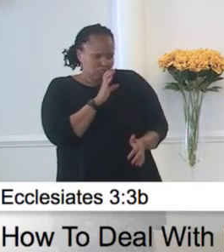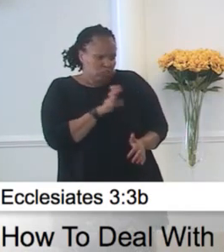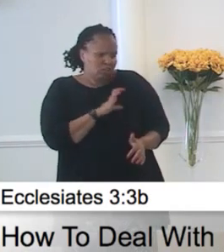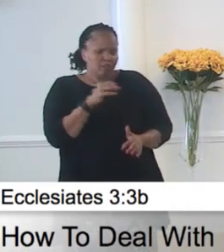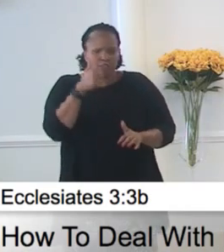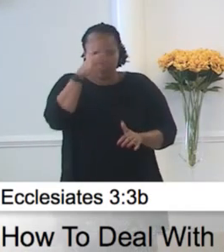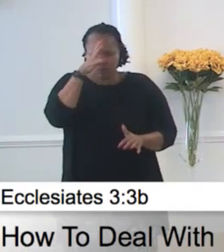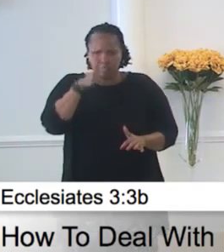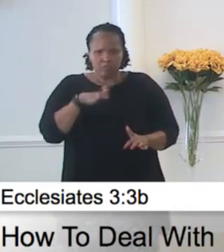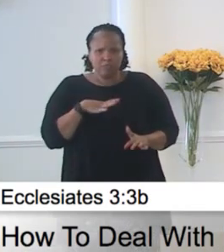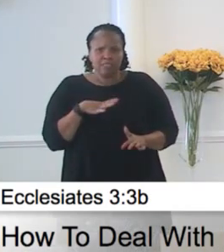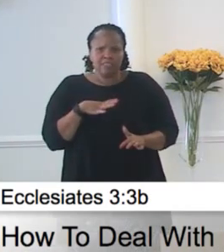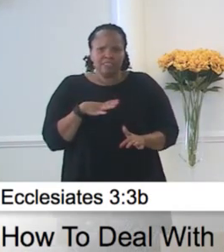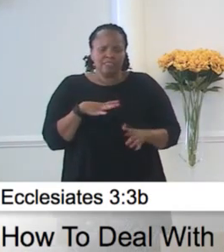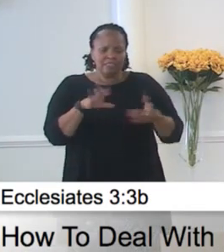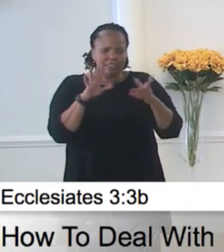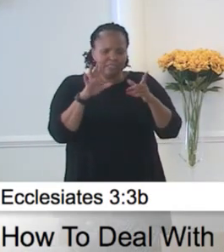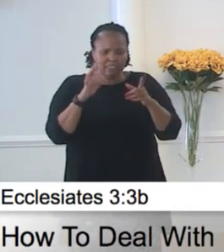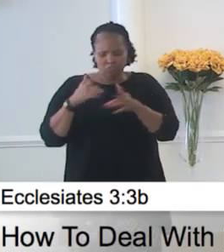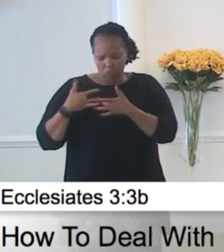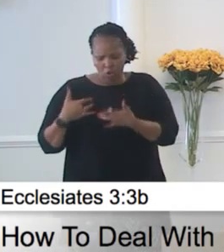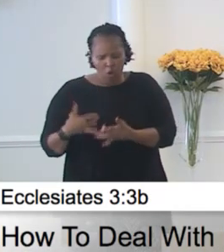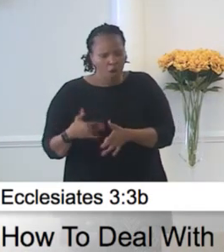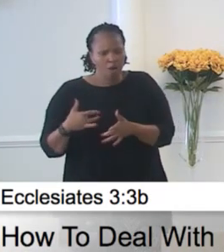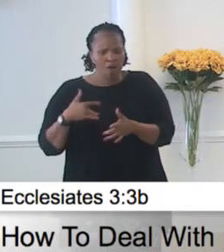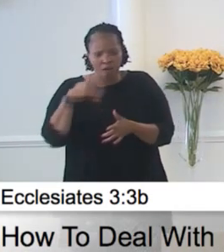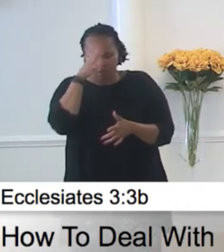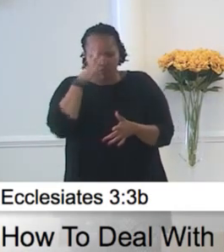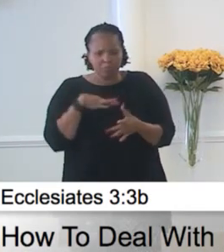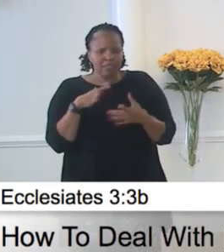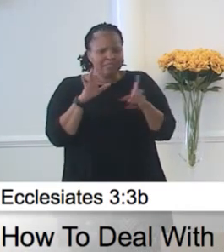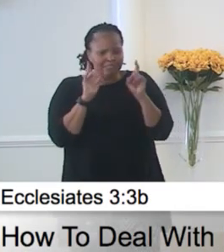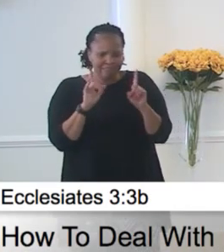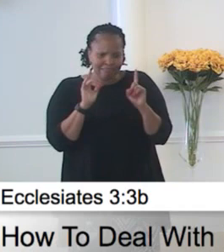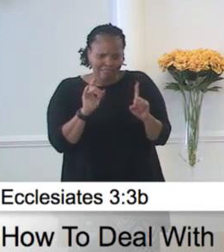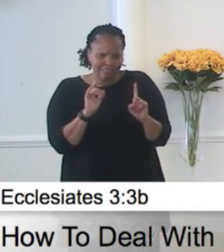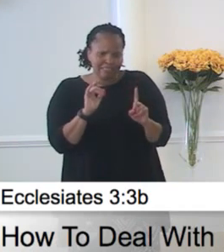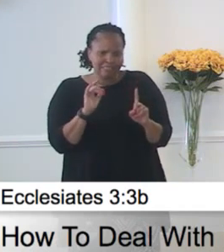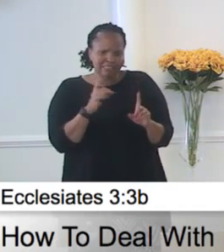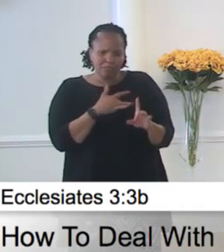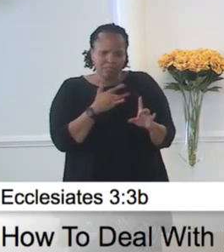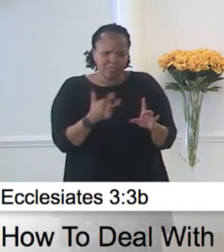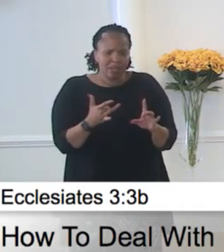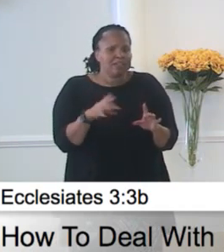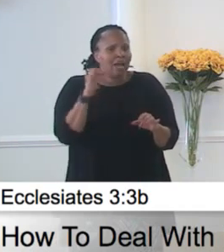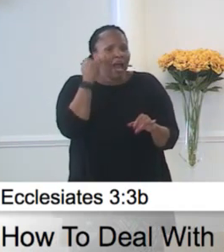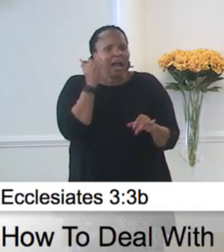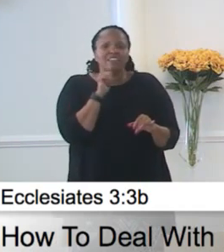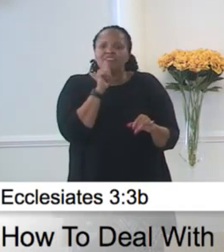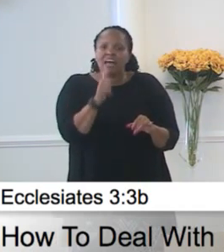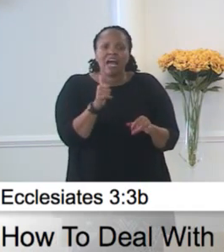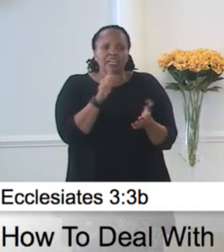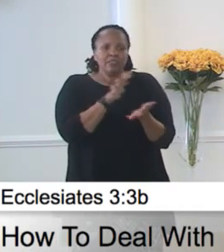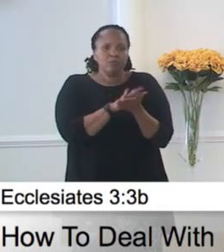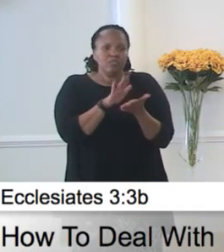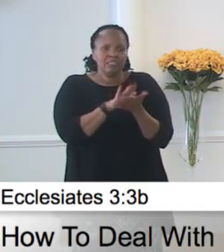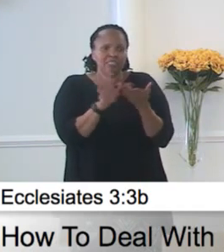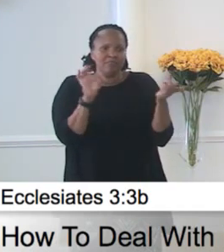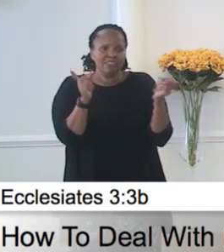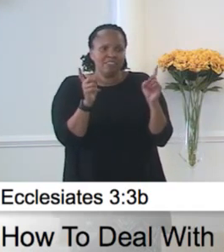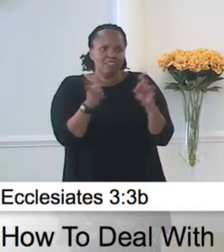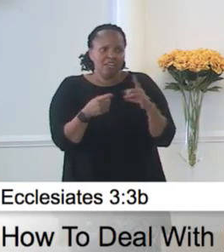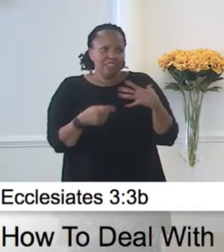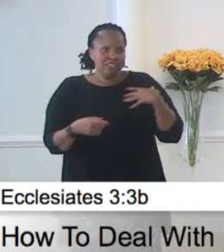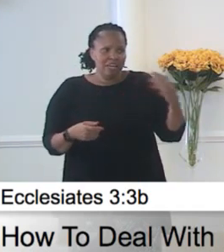of man needs to be touched. If not, we will clean up the exterior. Come on.